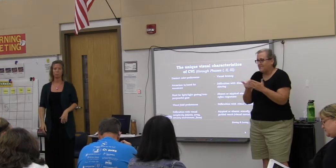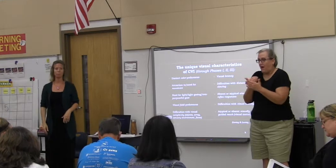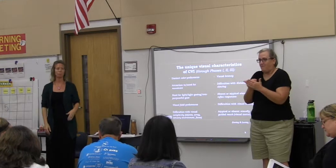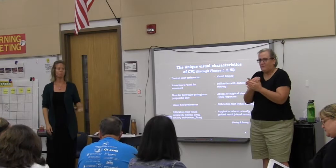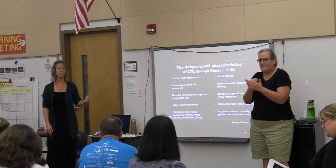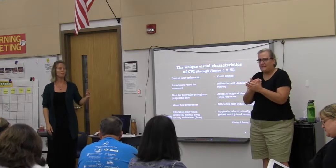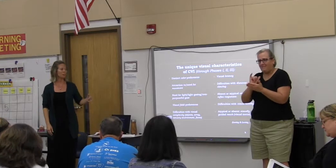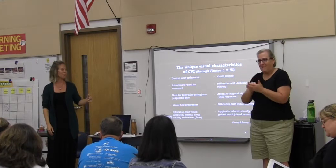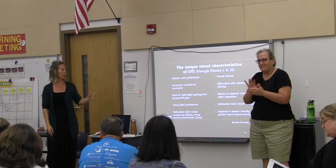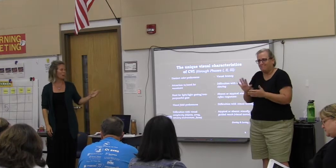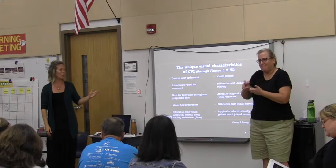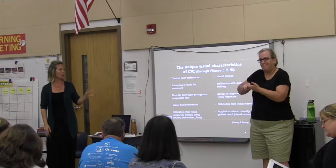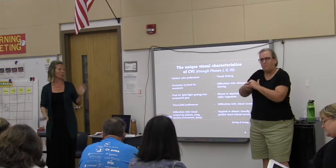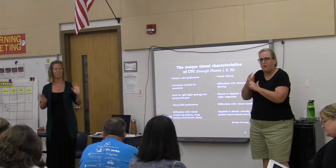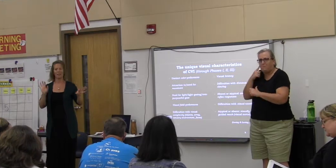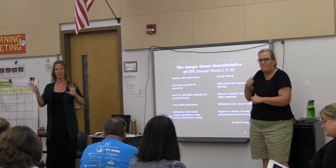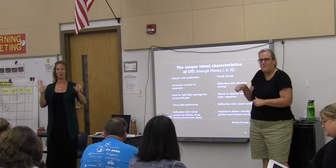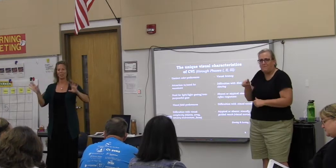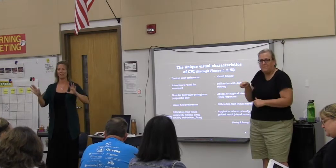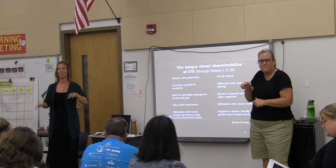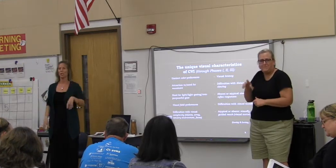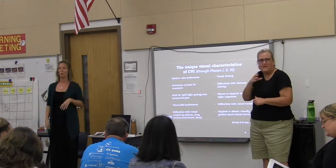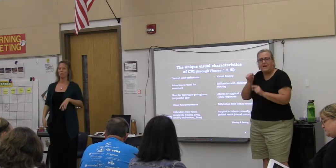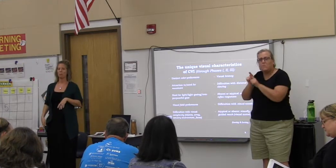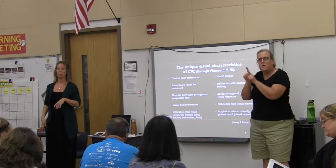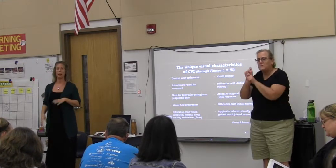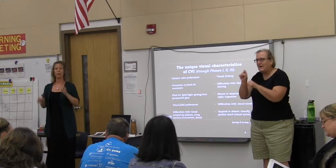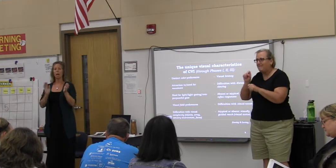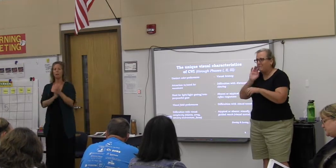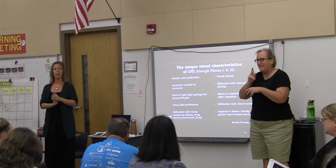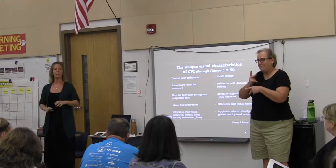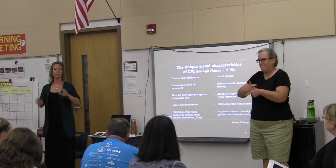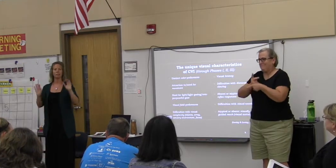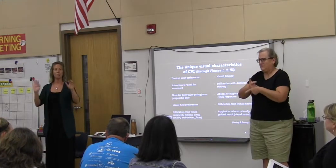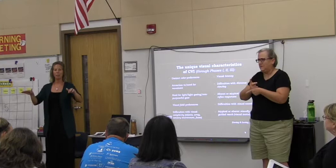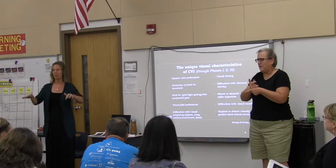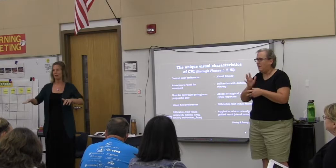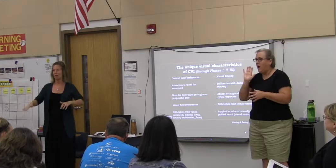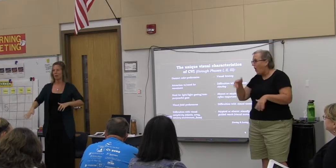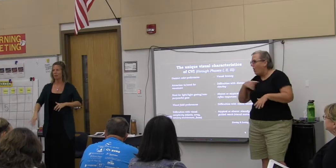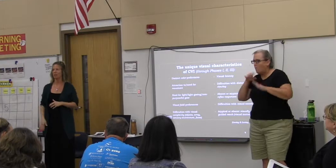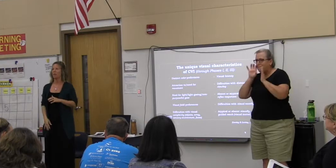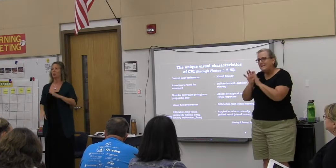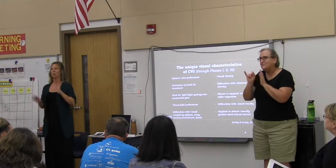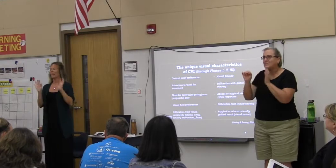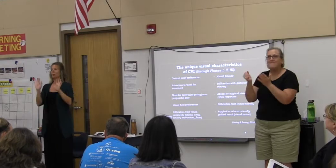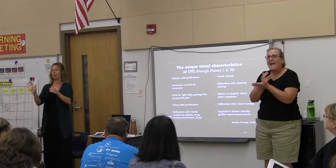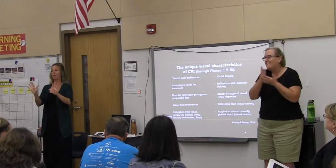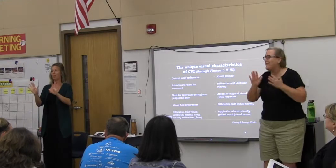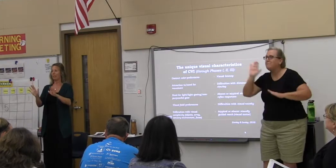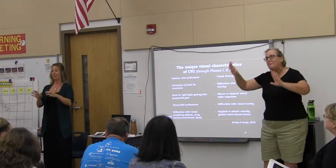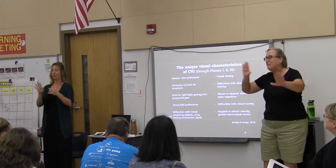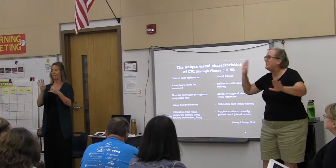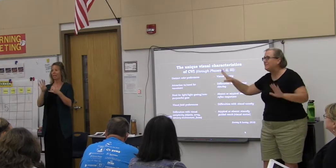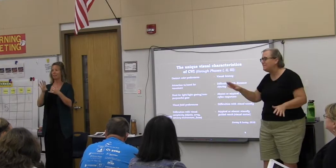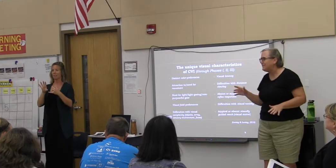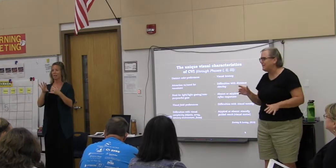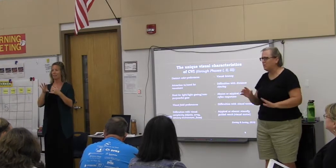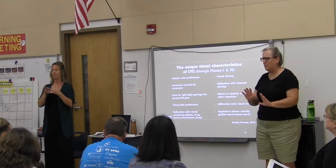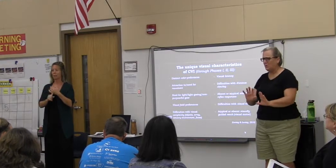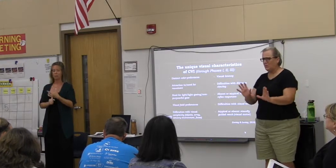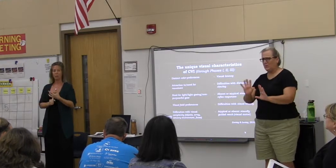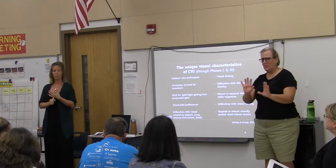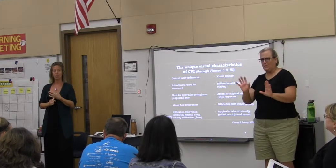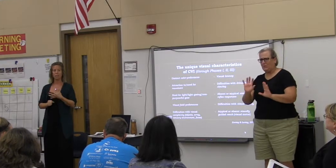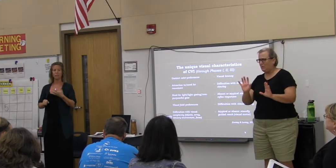problem. And this is why we often get very cautious when people are like, oh yeah, let's just make pictures of everything. We're like, wait. If the kid hasn't